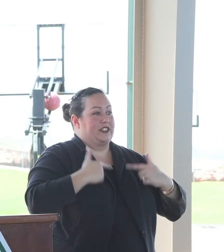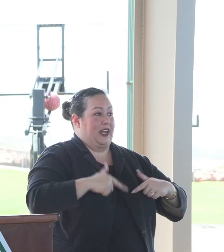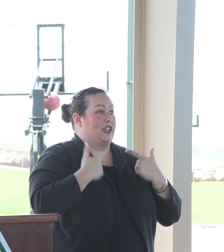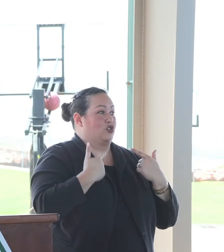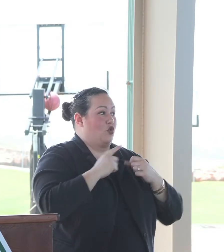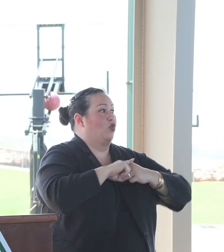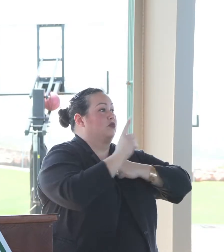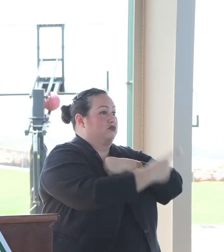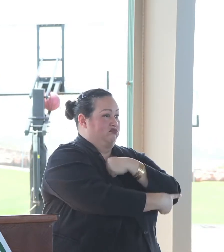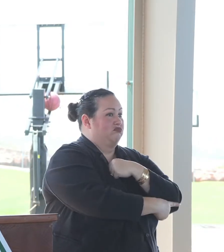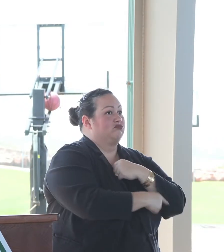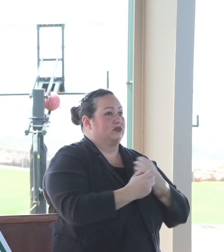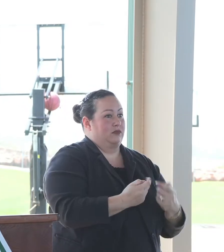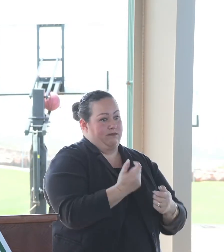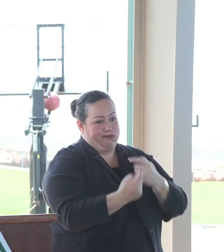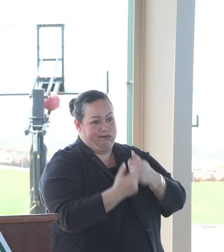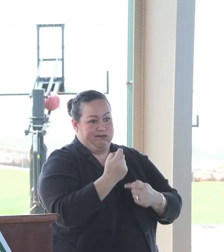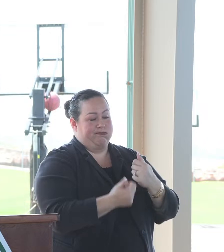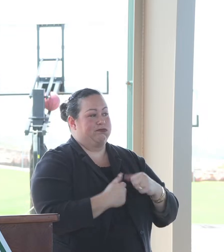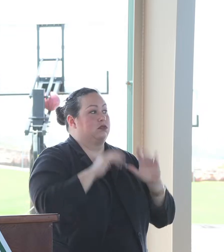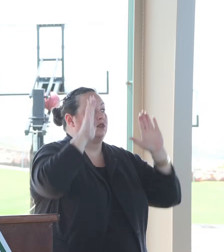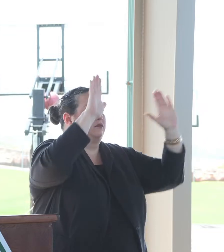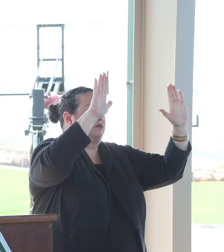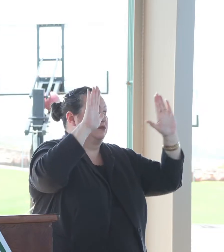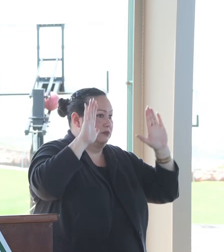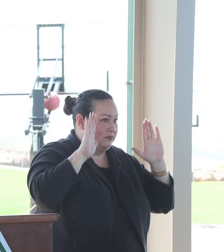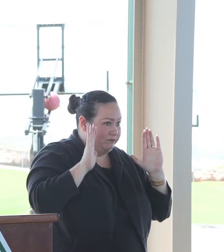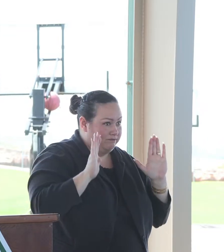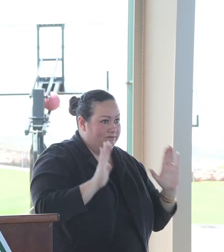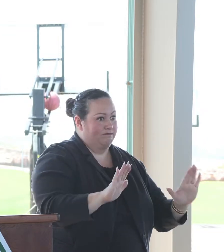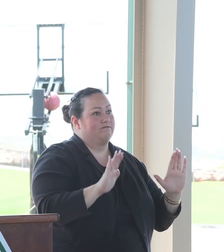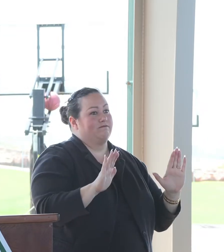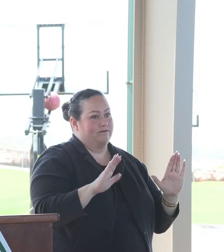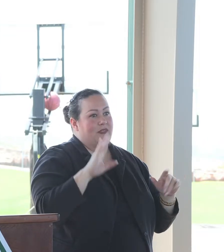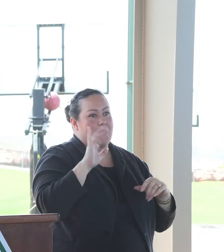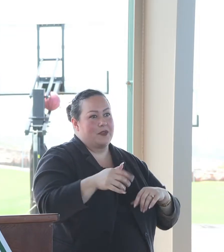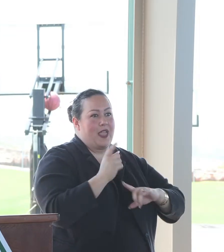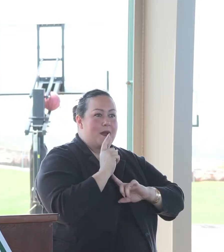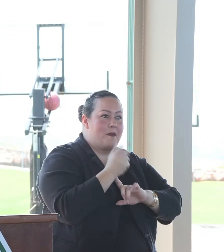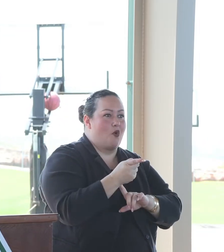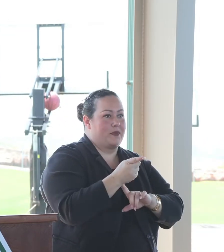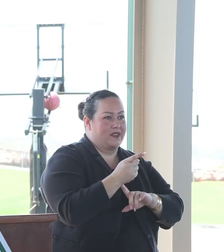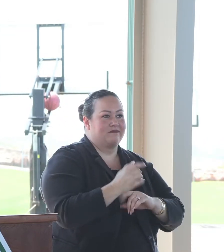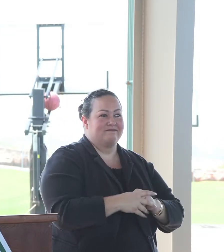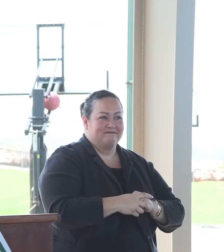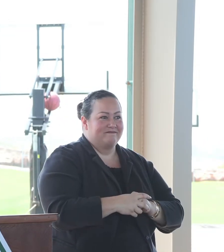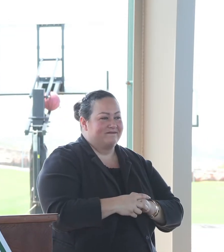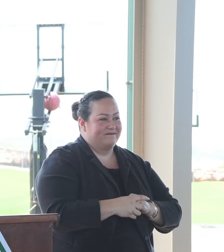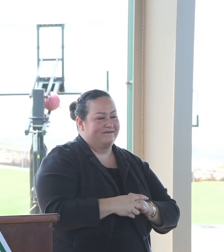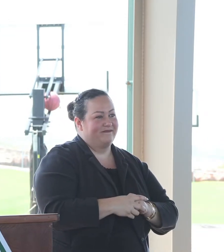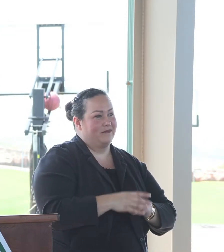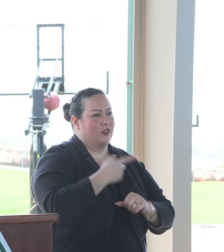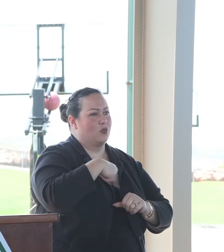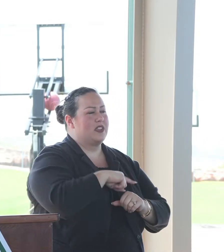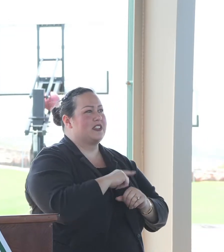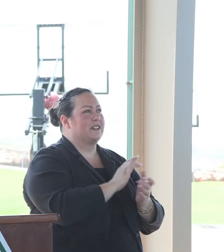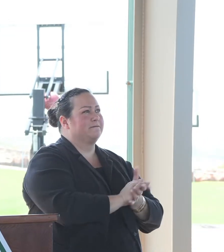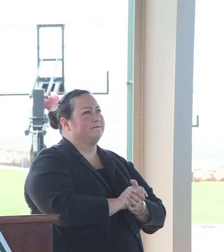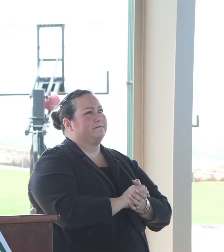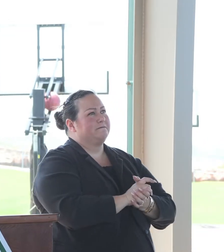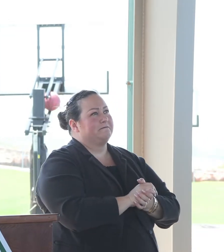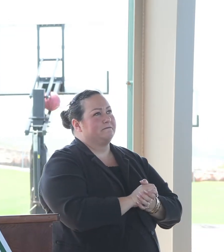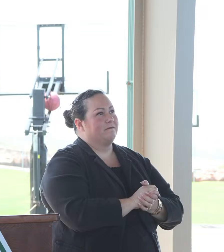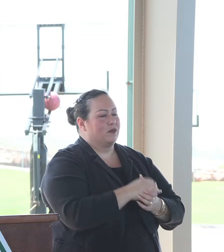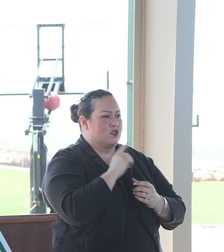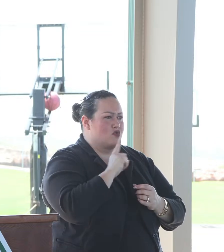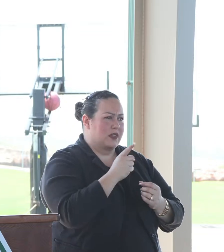And that is an awesome moment as we really put our foot